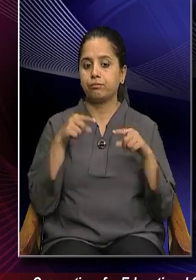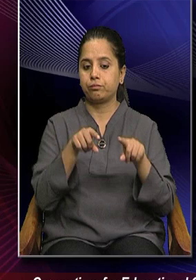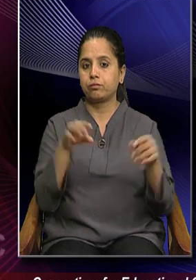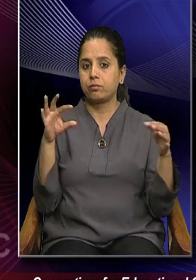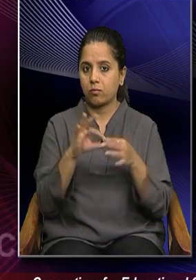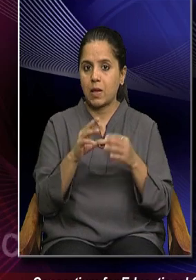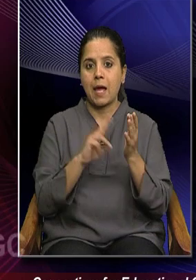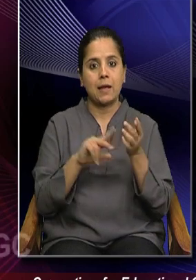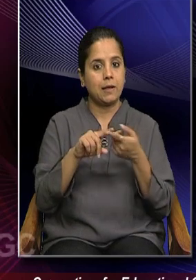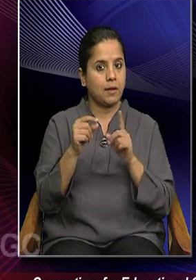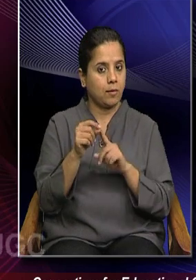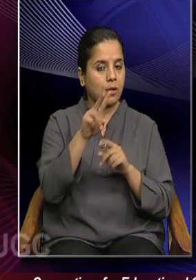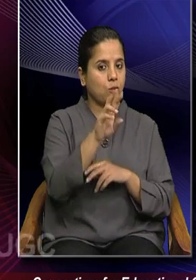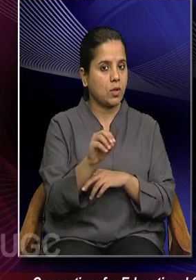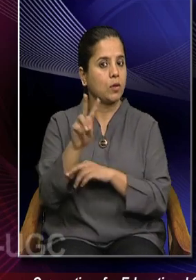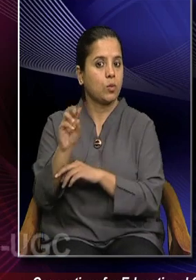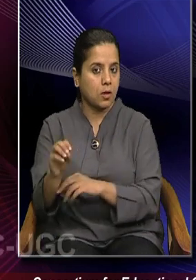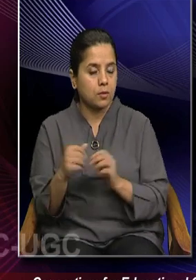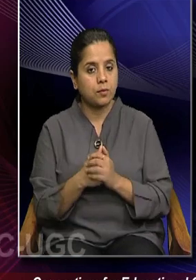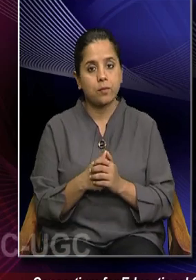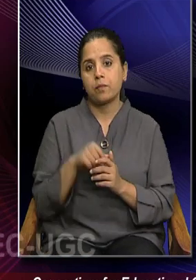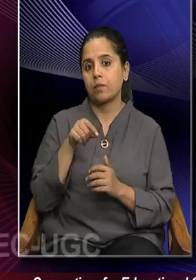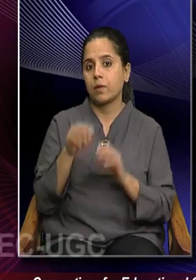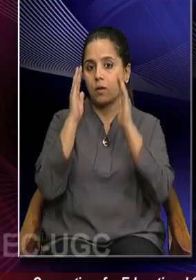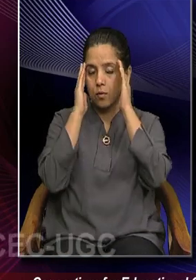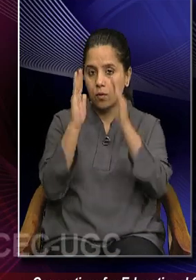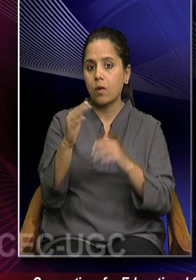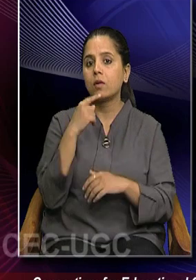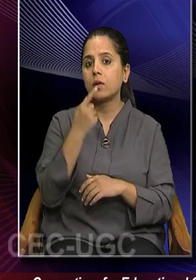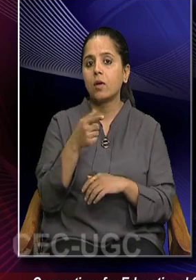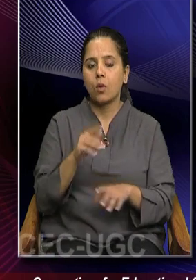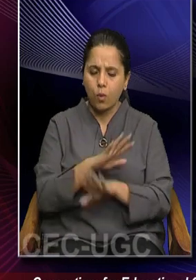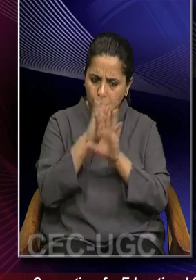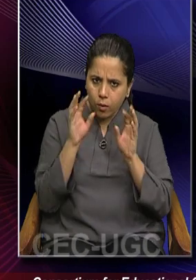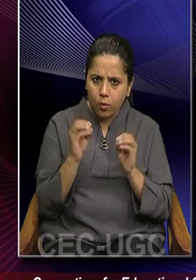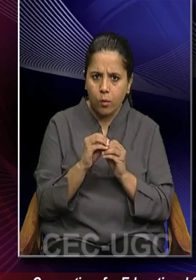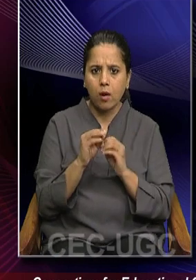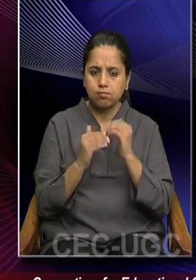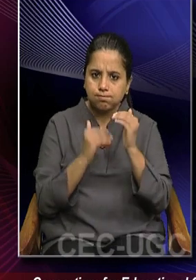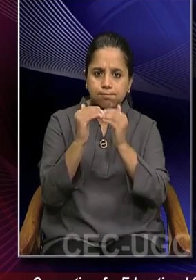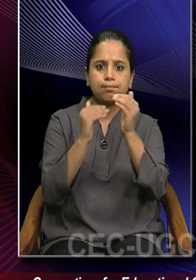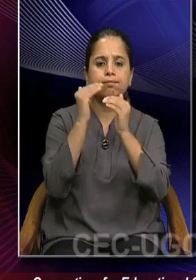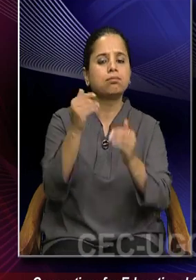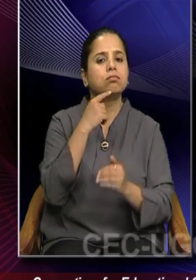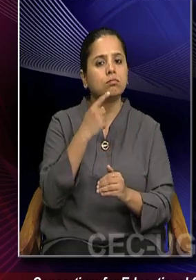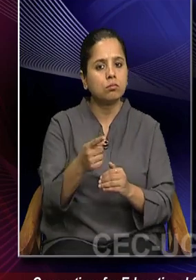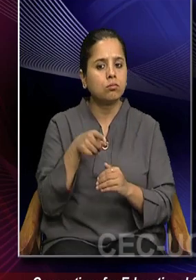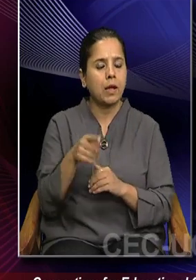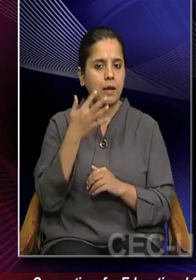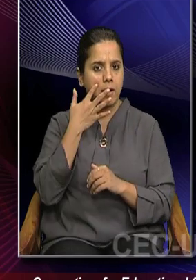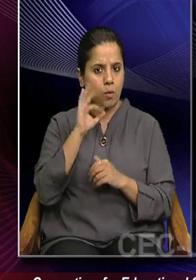the NEP 2020, which emphasizes the holistic development,